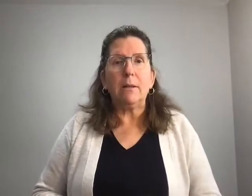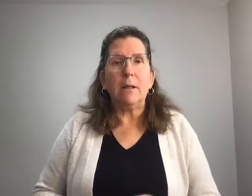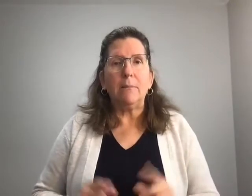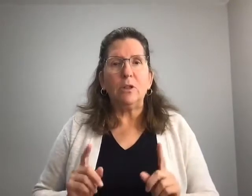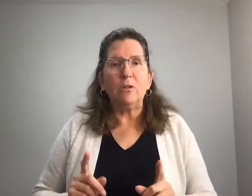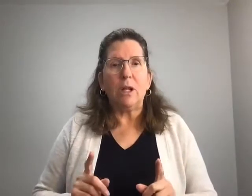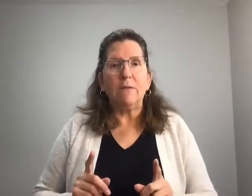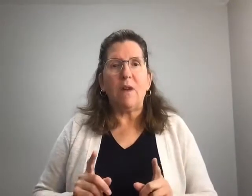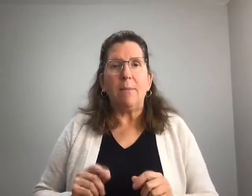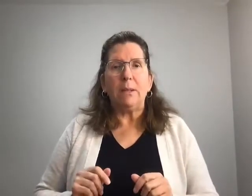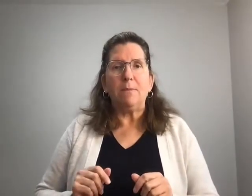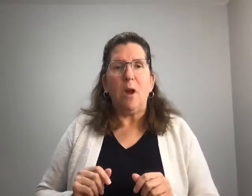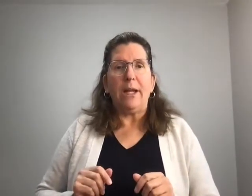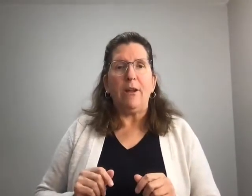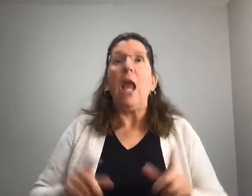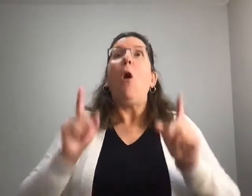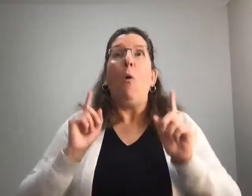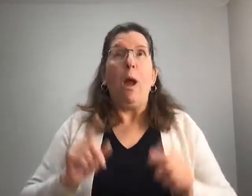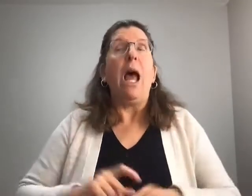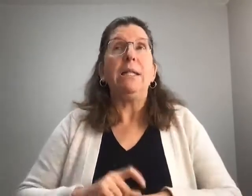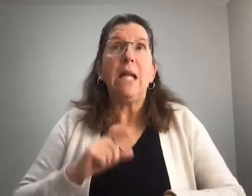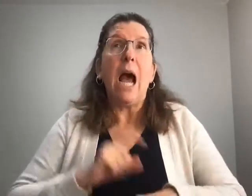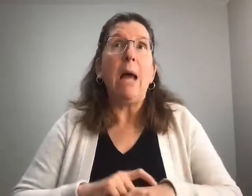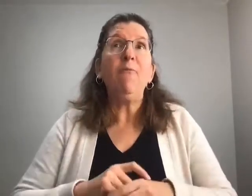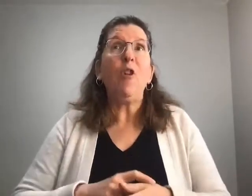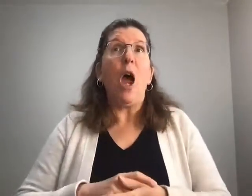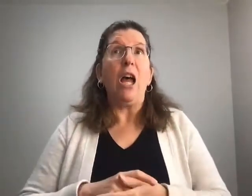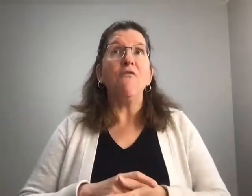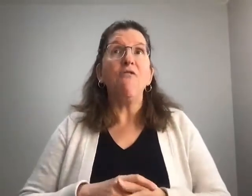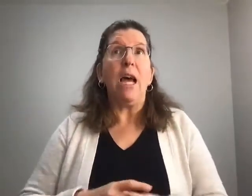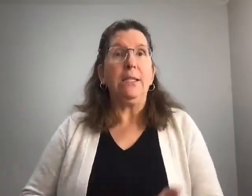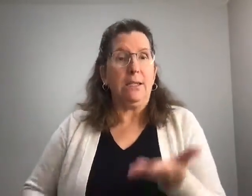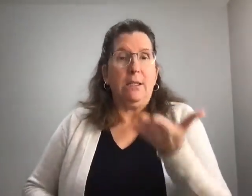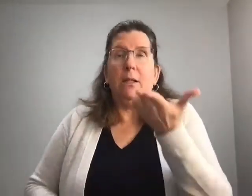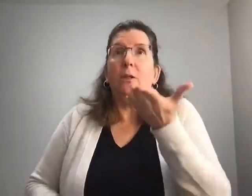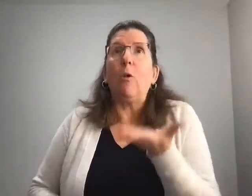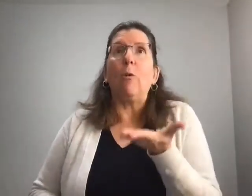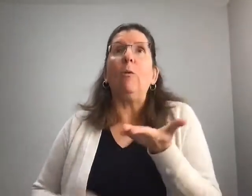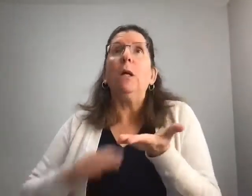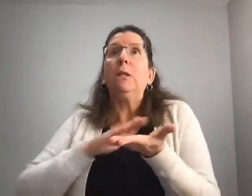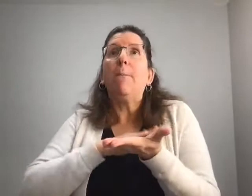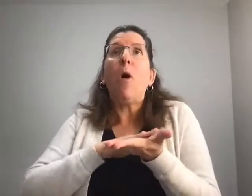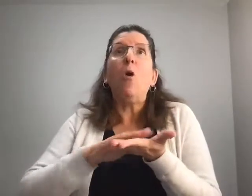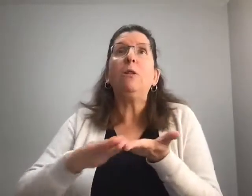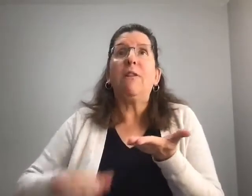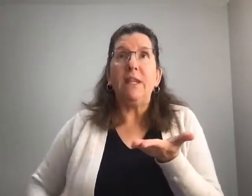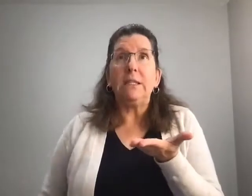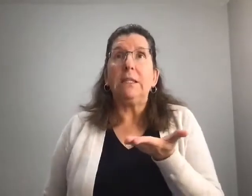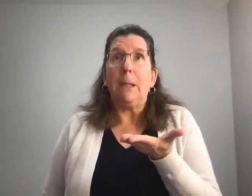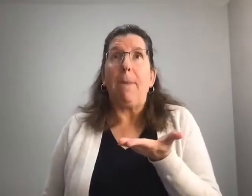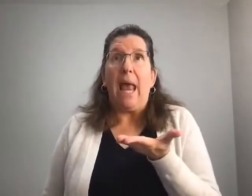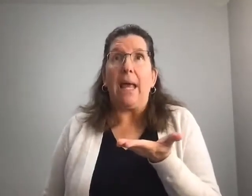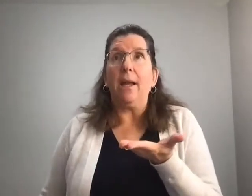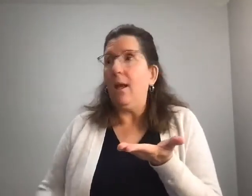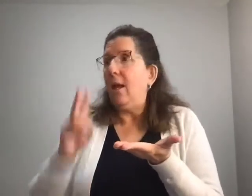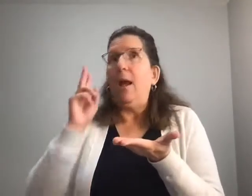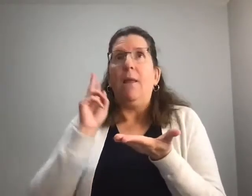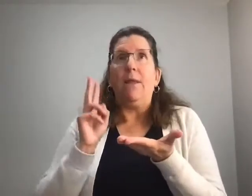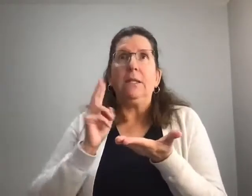I'm just trying to find my spot here. Oh, and time for unwrapped. So suppose this is the bed. This is